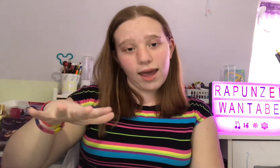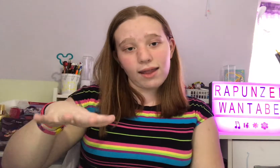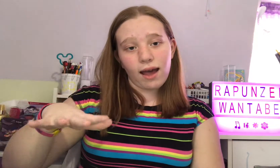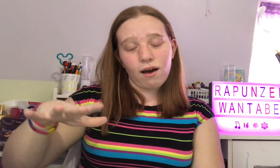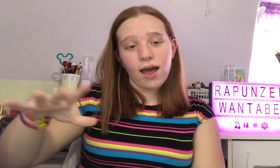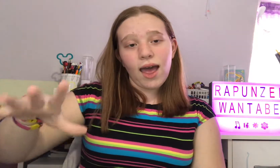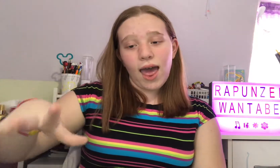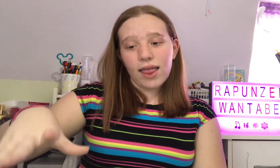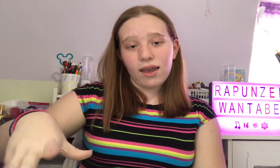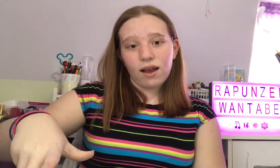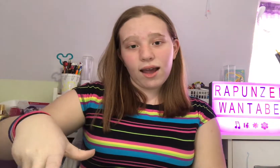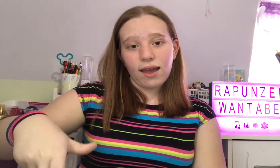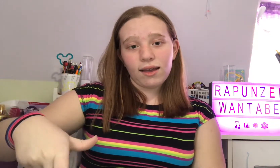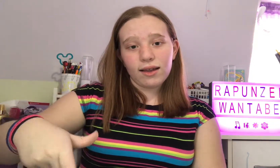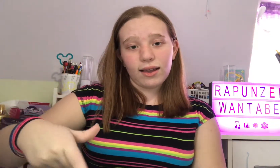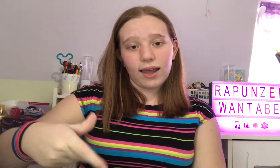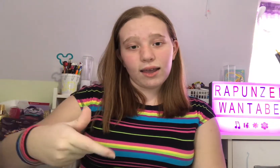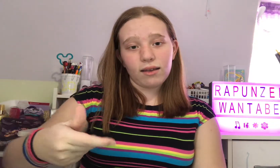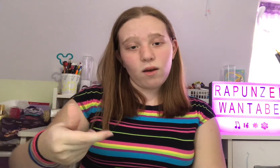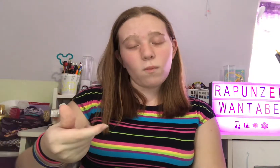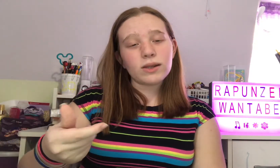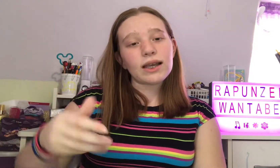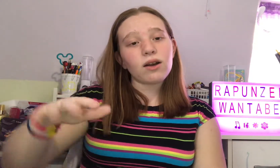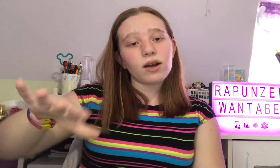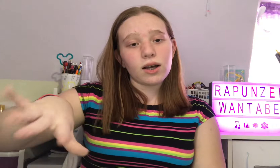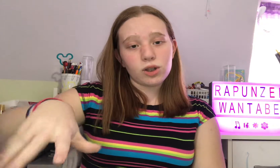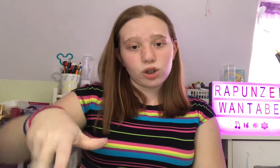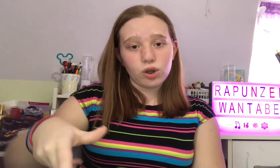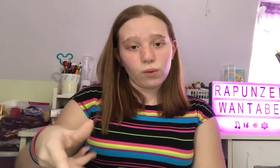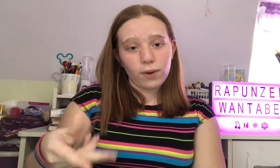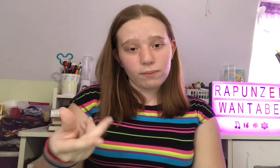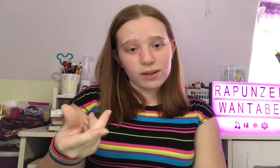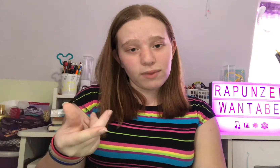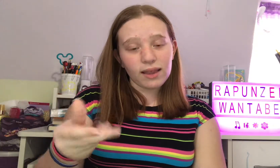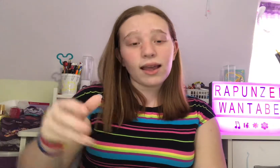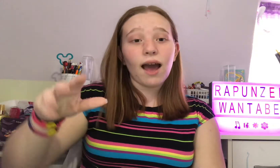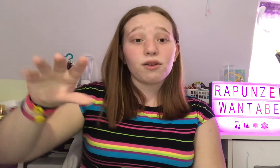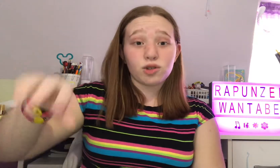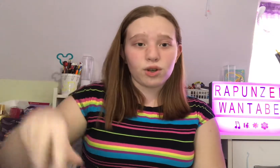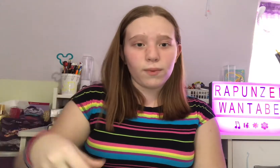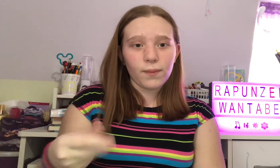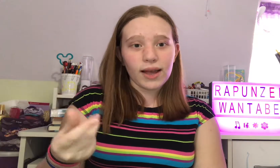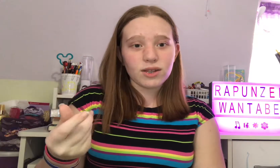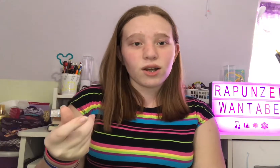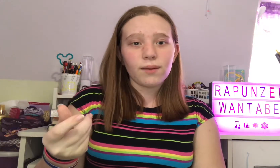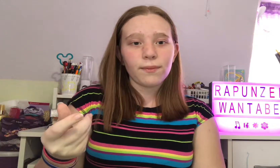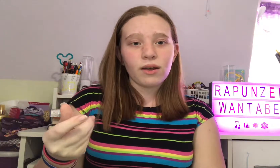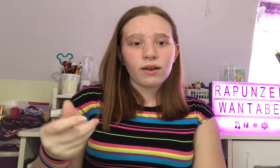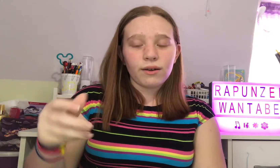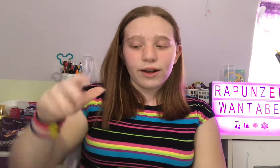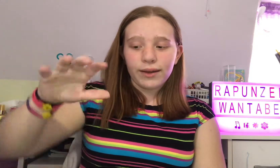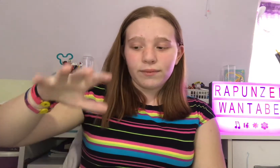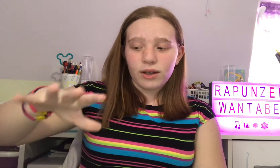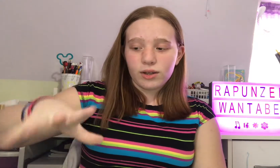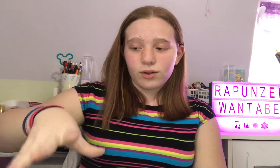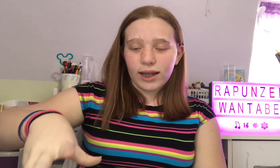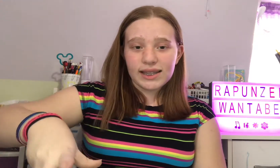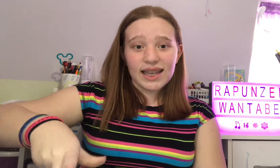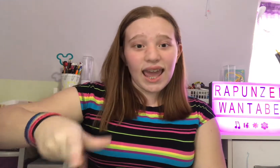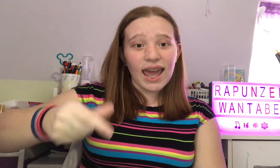hand out, and then you're kind of gonna, like, almost like you're gonna scoop up something, like how you scoop up ice cream, right? So, like,